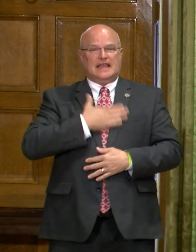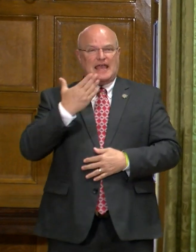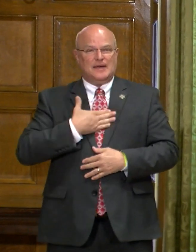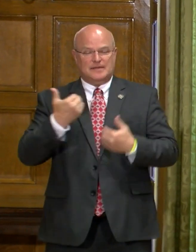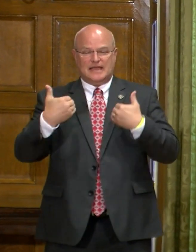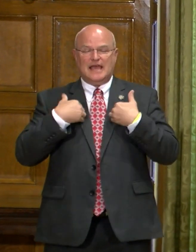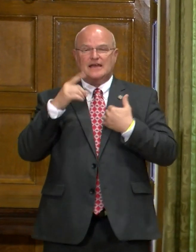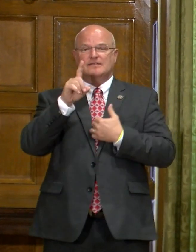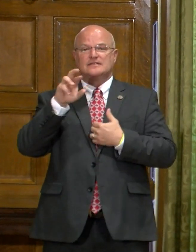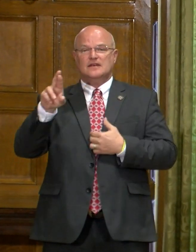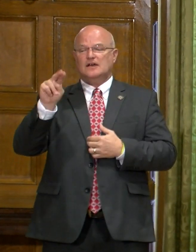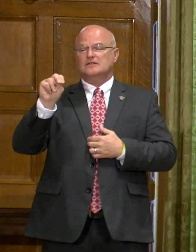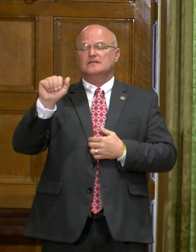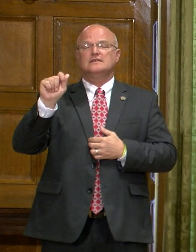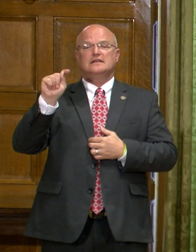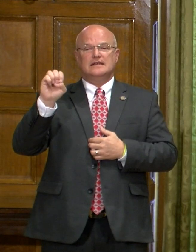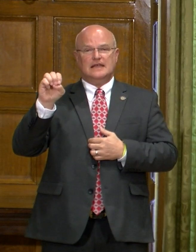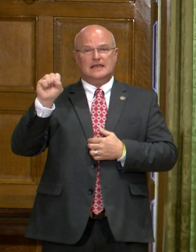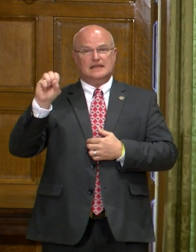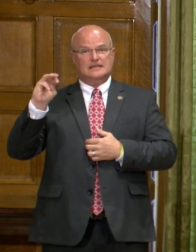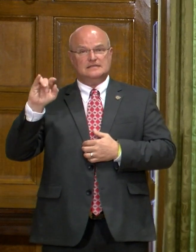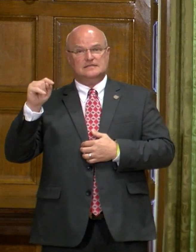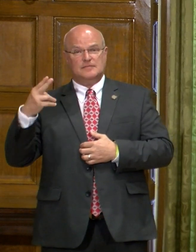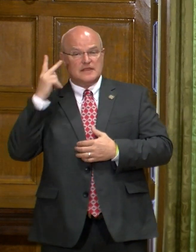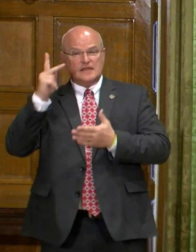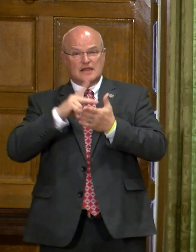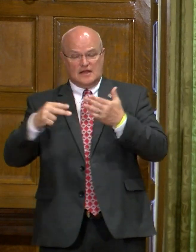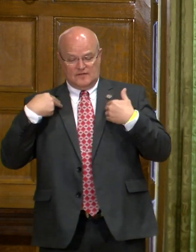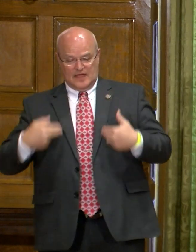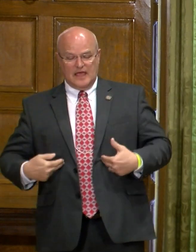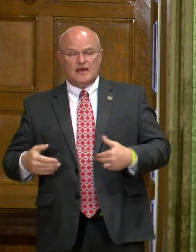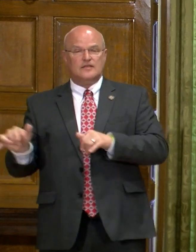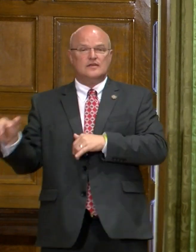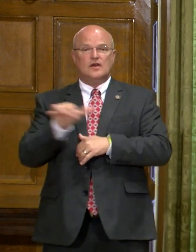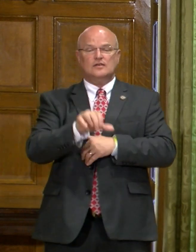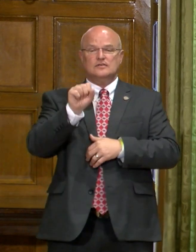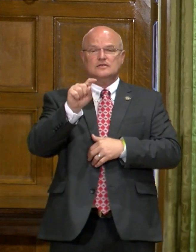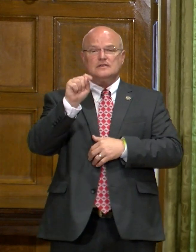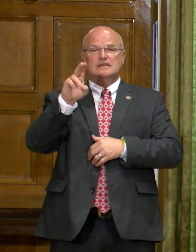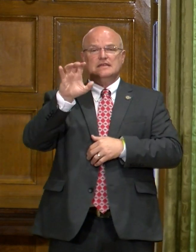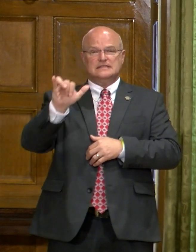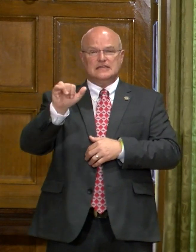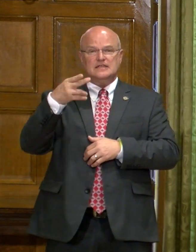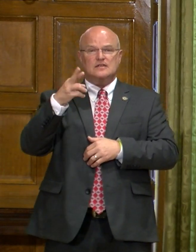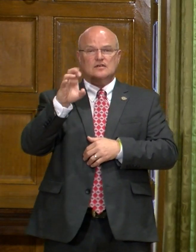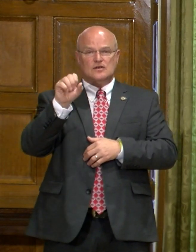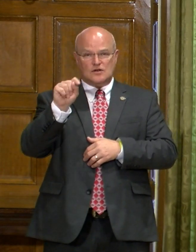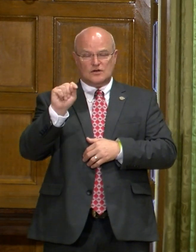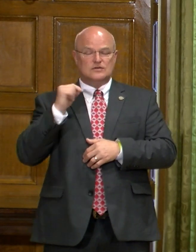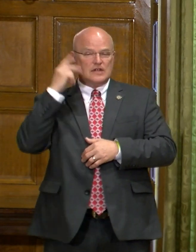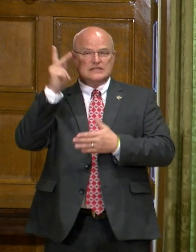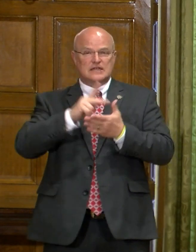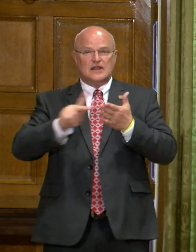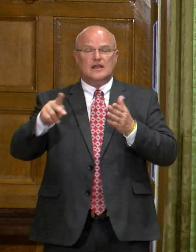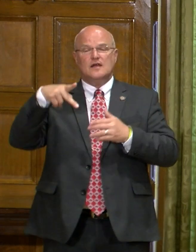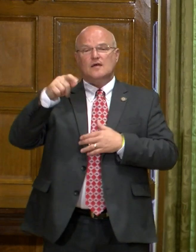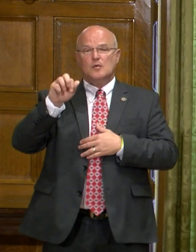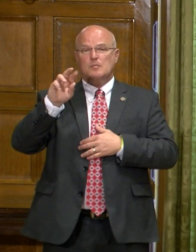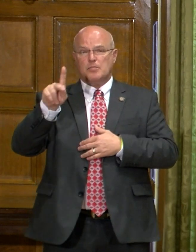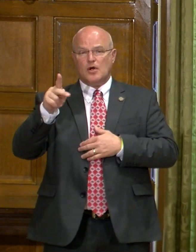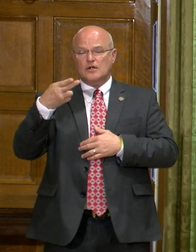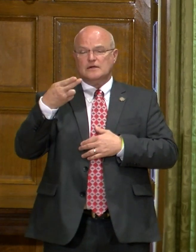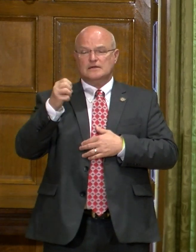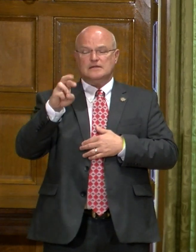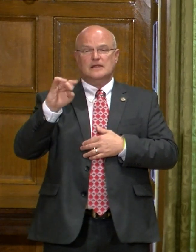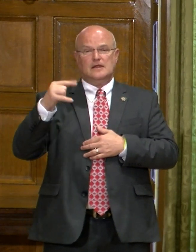Delighted to be joined by Dr. Nate Smith, our Secretary of Health, and also Stacy Hurst, our Secretary of Department of Parks, Heritage,